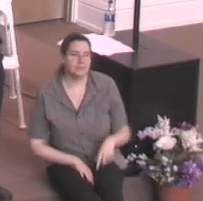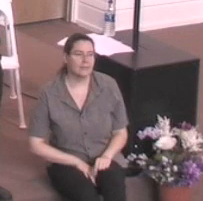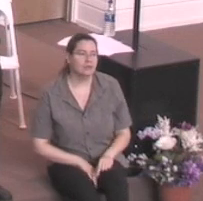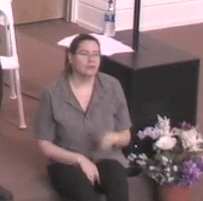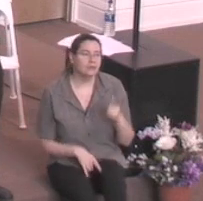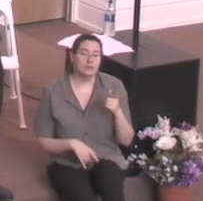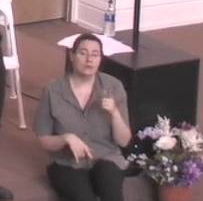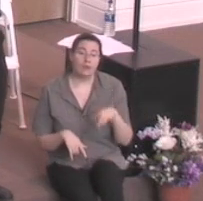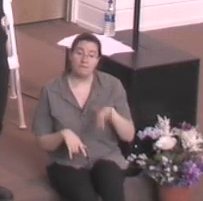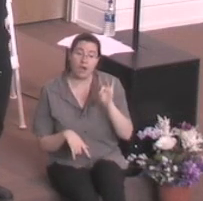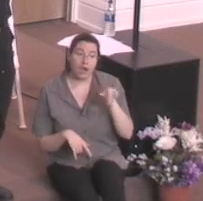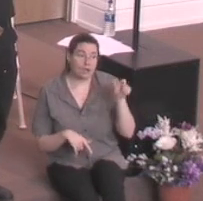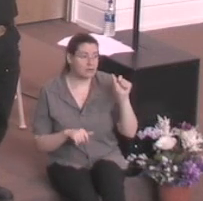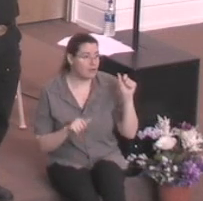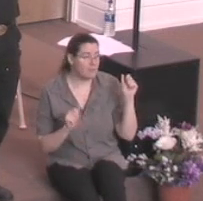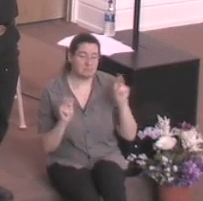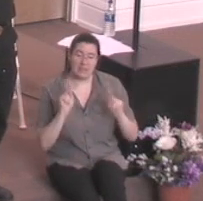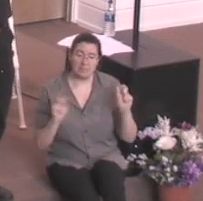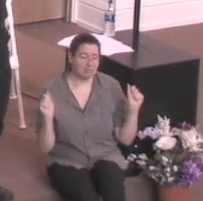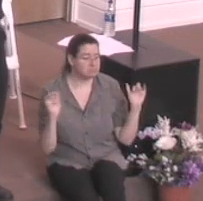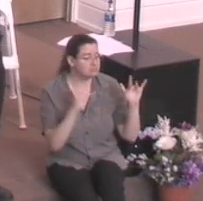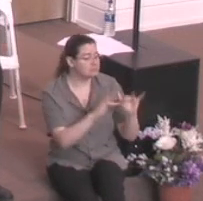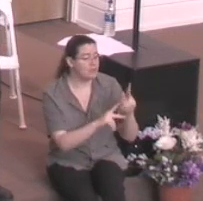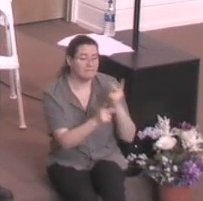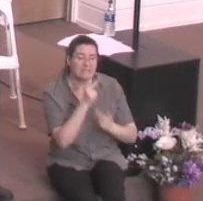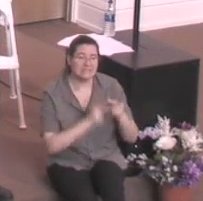out there's already been people already over there to visit him.